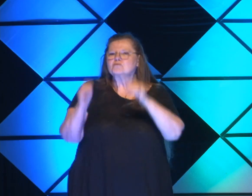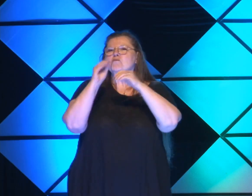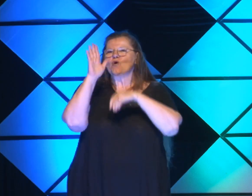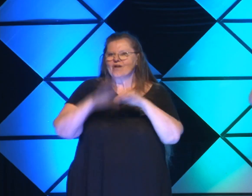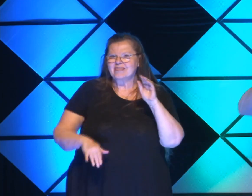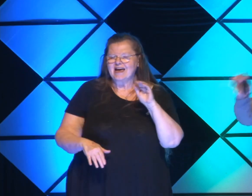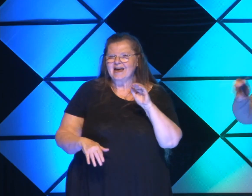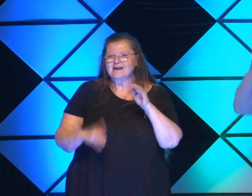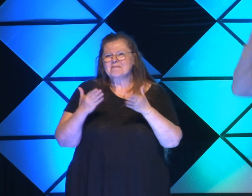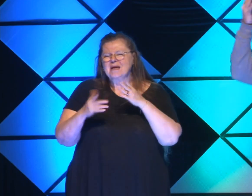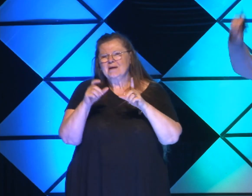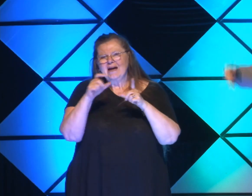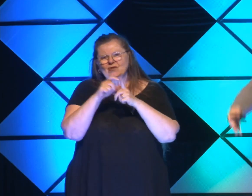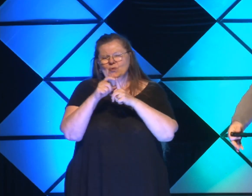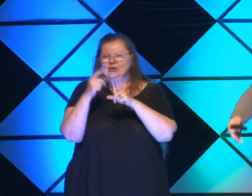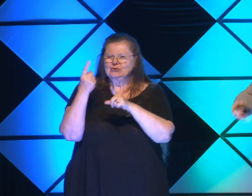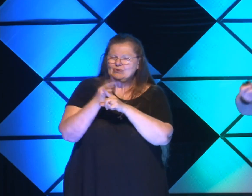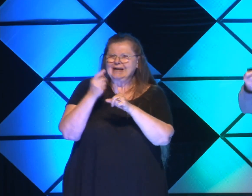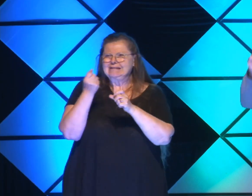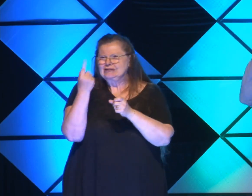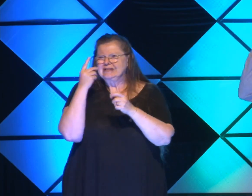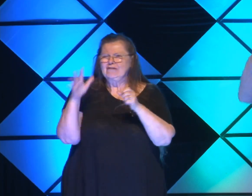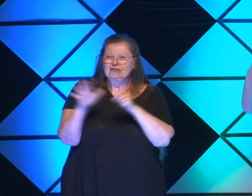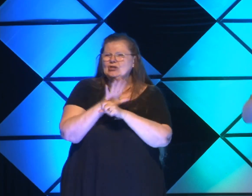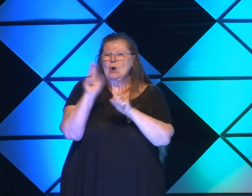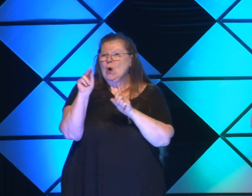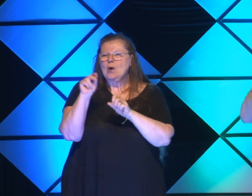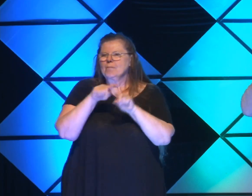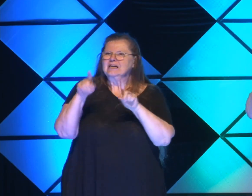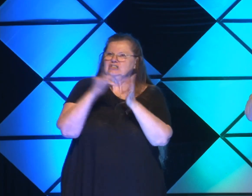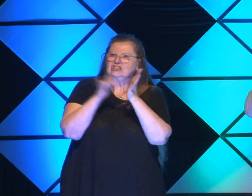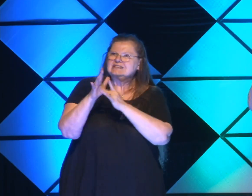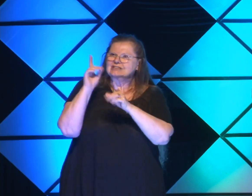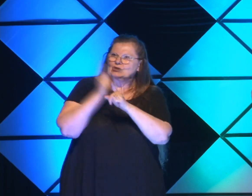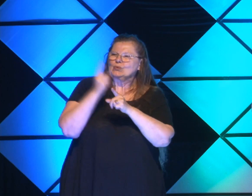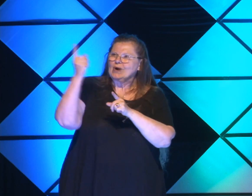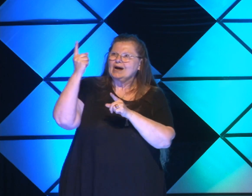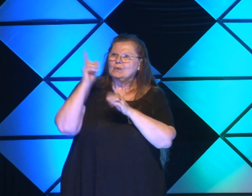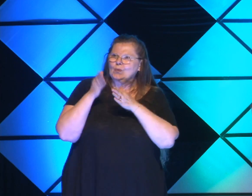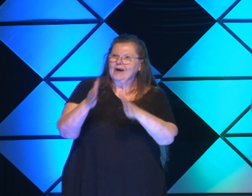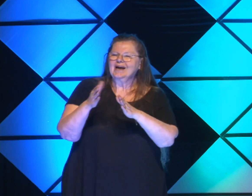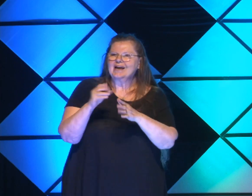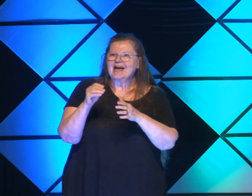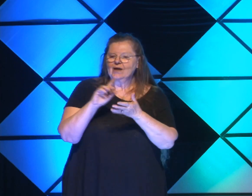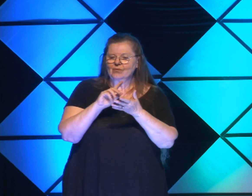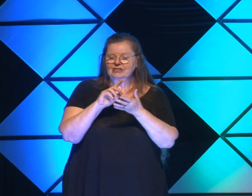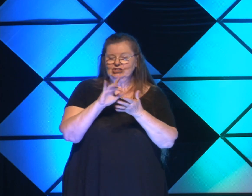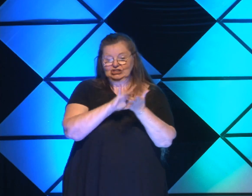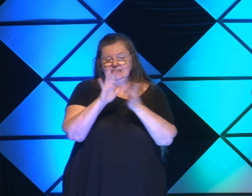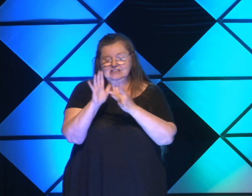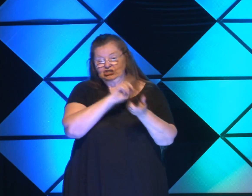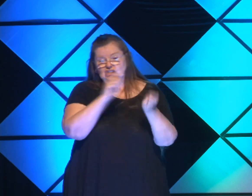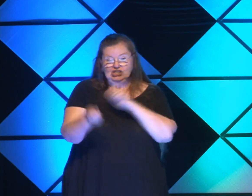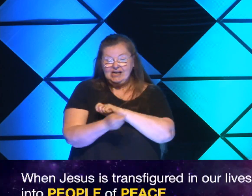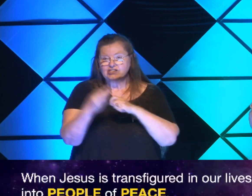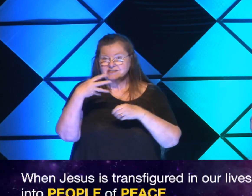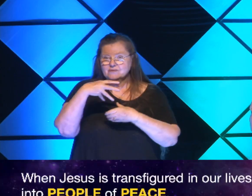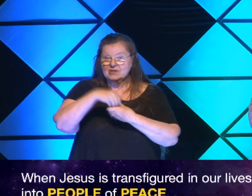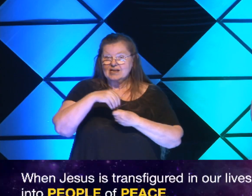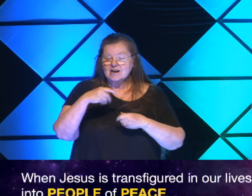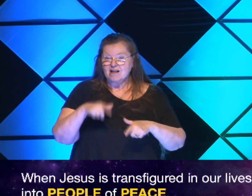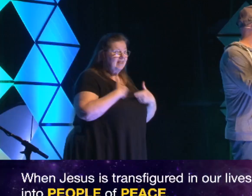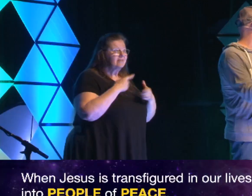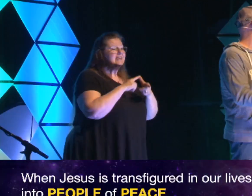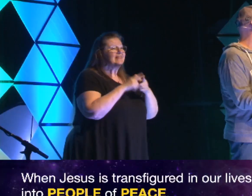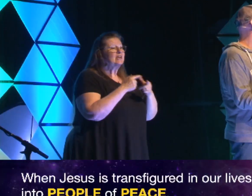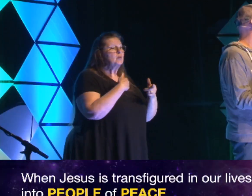be able to have all the words around it, but Jesus is more than. When that happens, when Jesus is transfigured in our lives, we are transformed